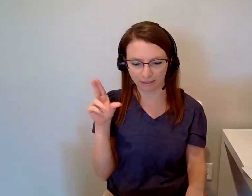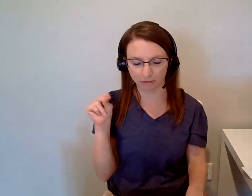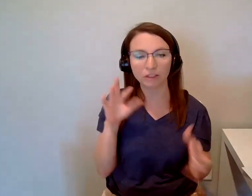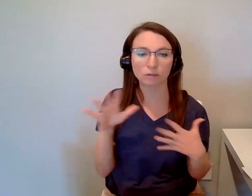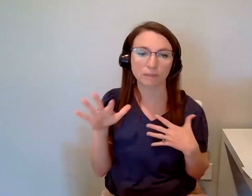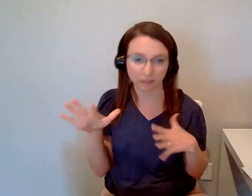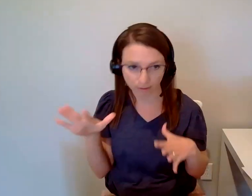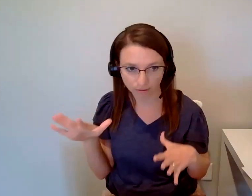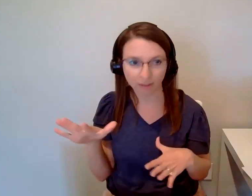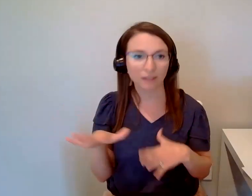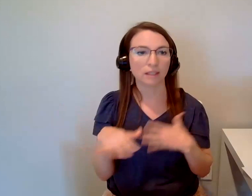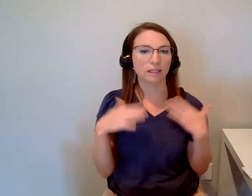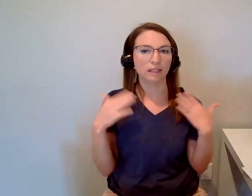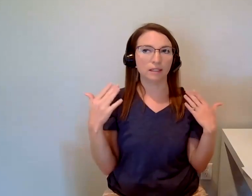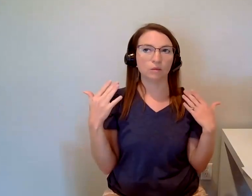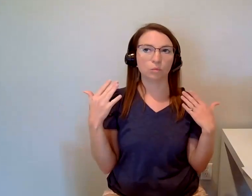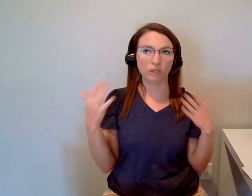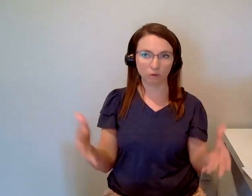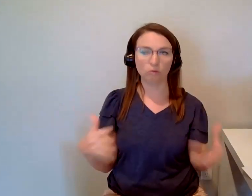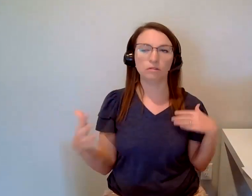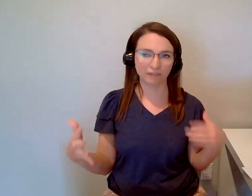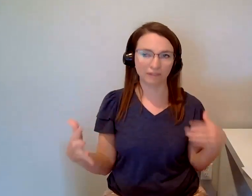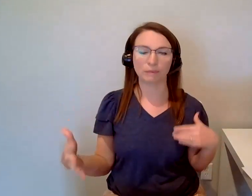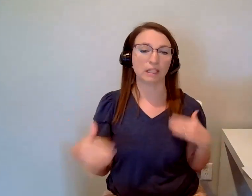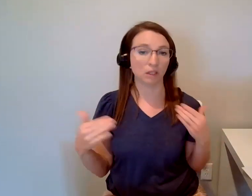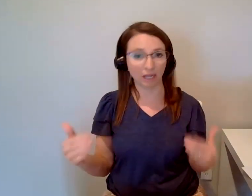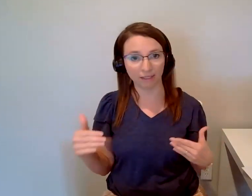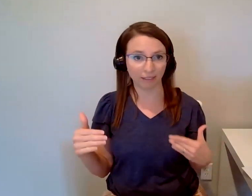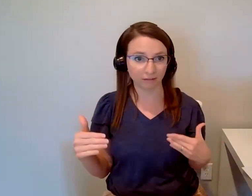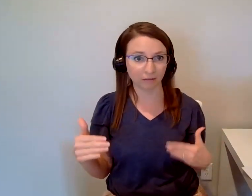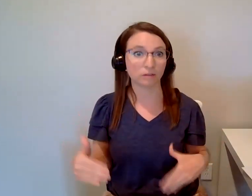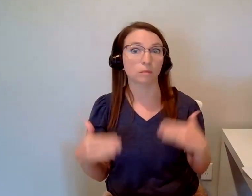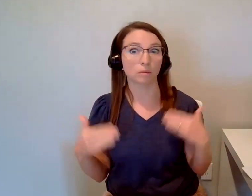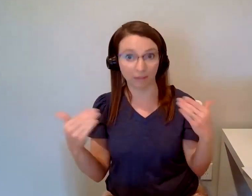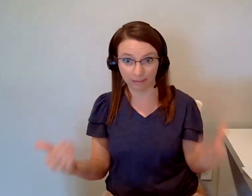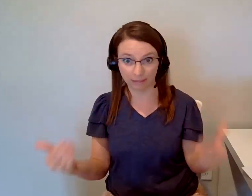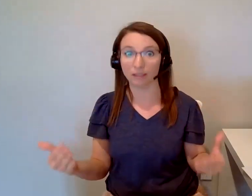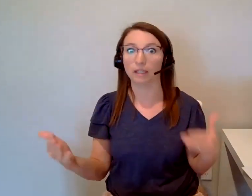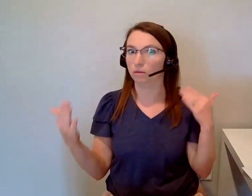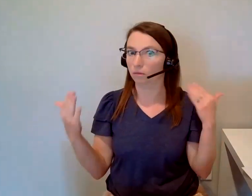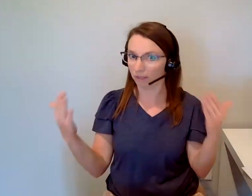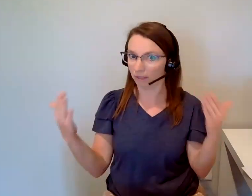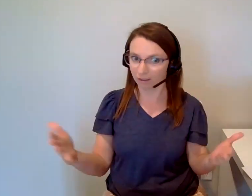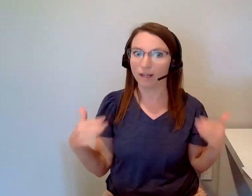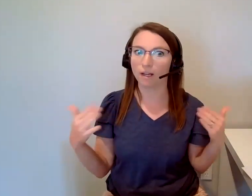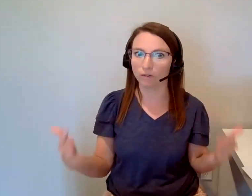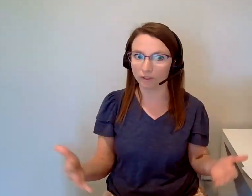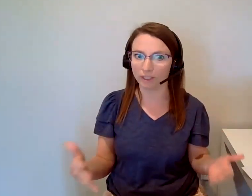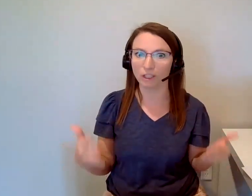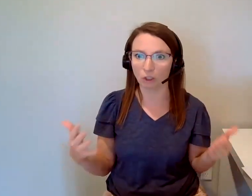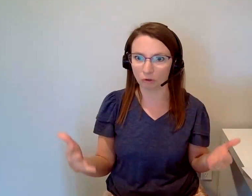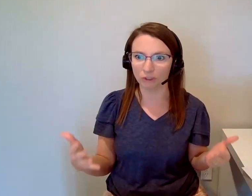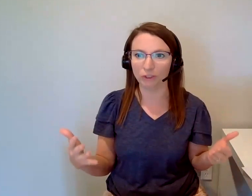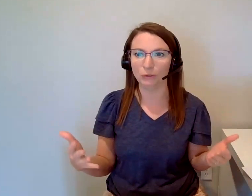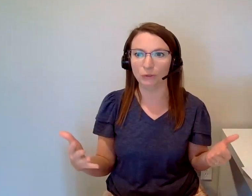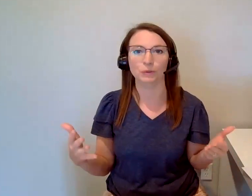And fingerspelling, we do use fingerspelling a lot in ASL. So again, I do heavily encourage you